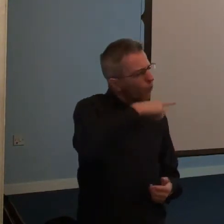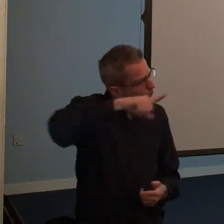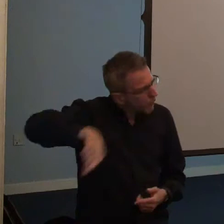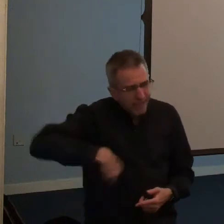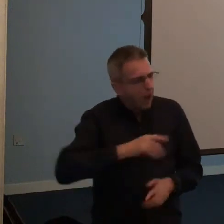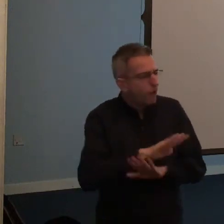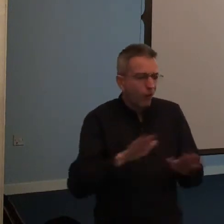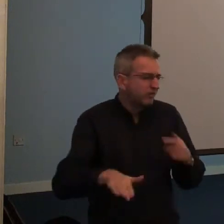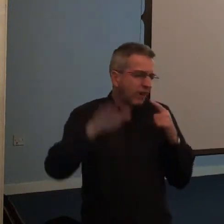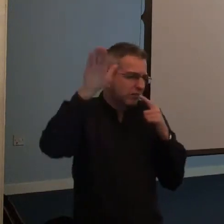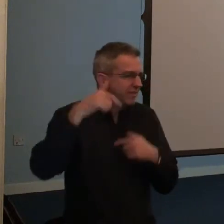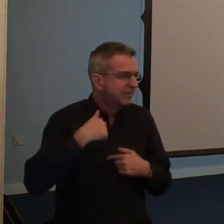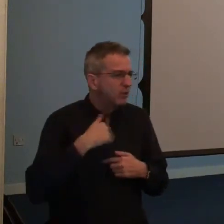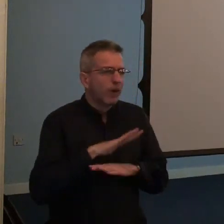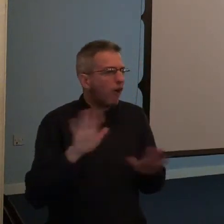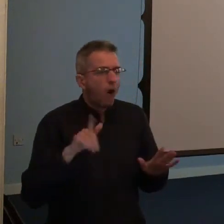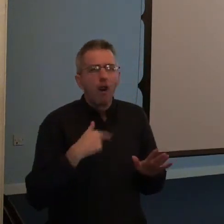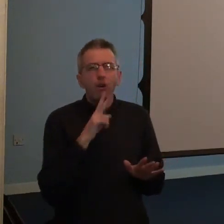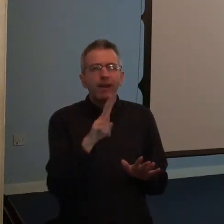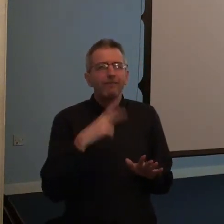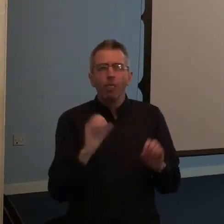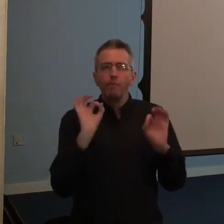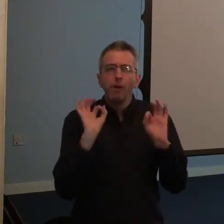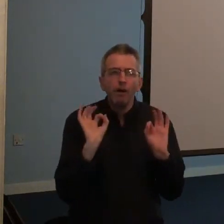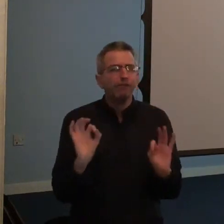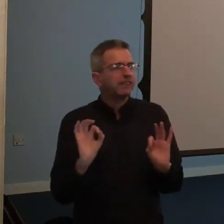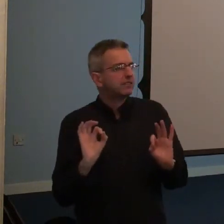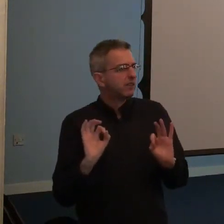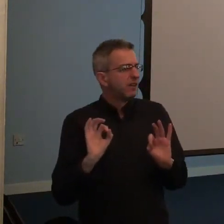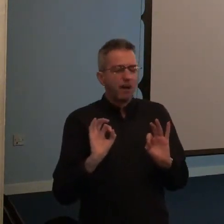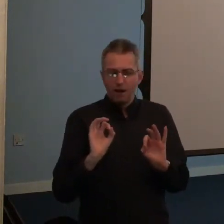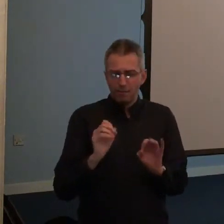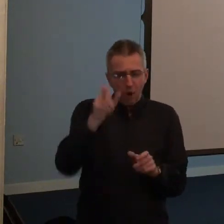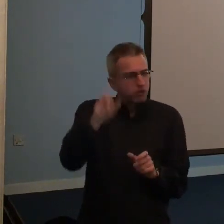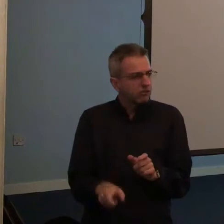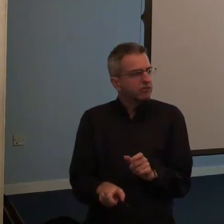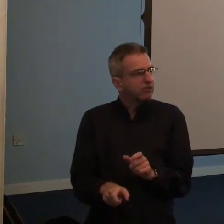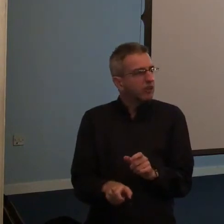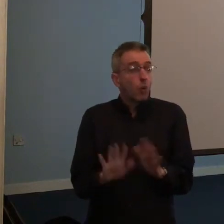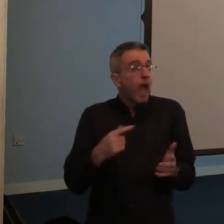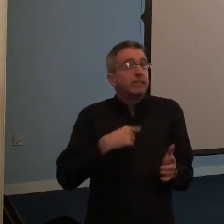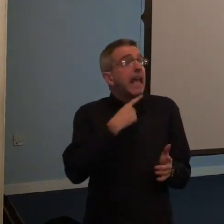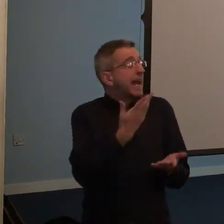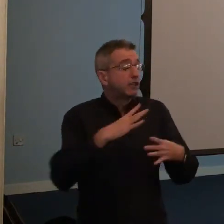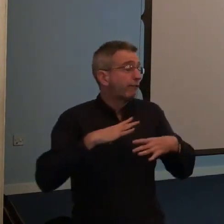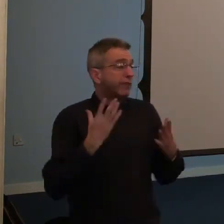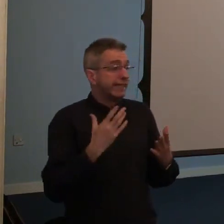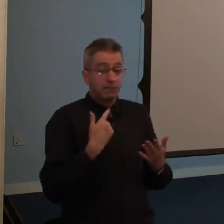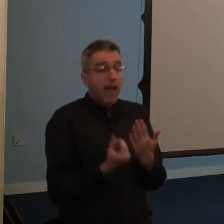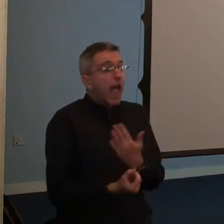Liberal eugenics also says that now we're not Nazis and we're not looking for the perfect human being. What we're saying